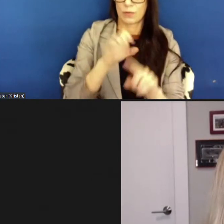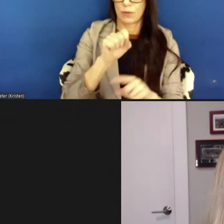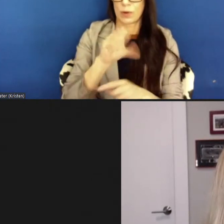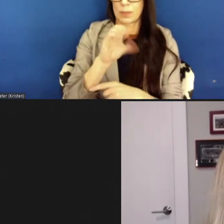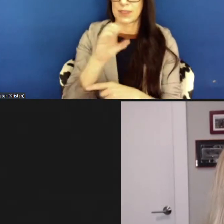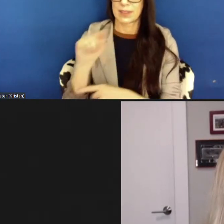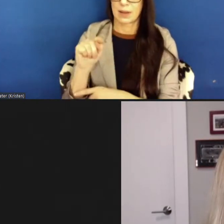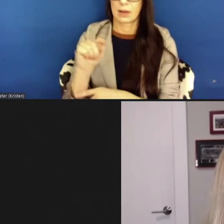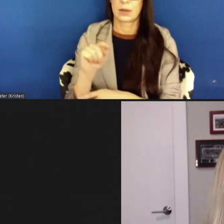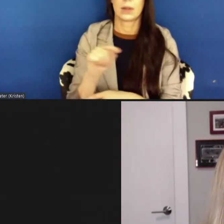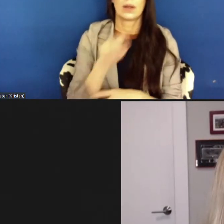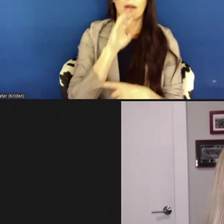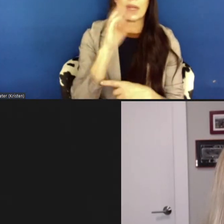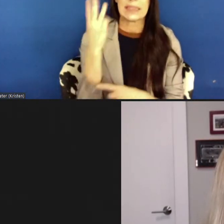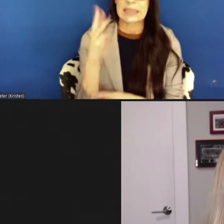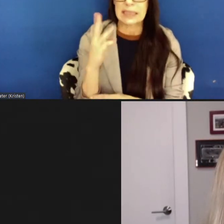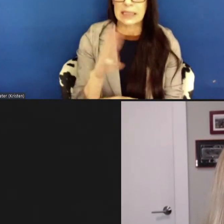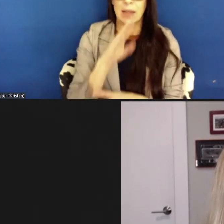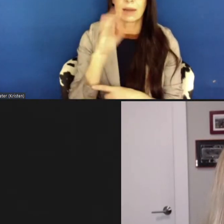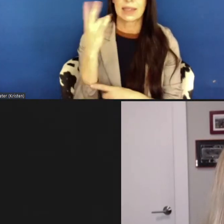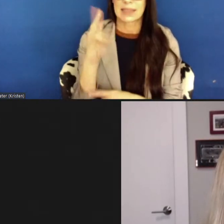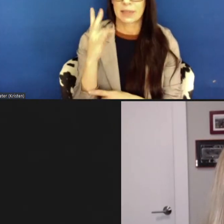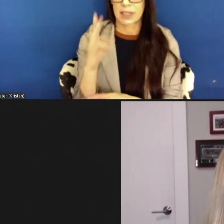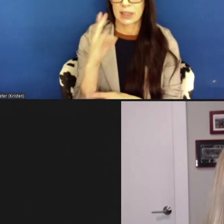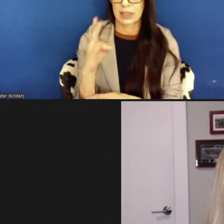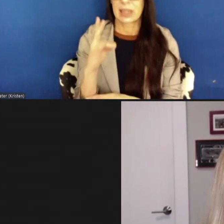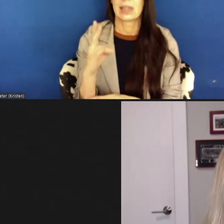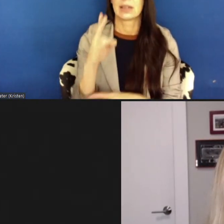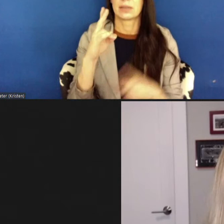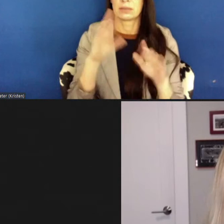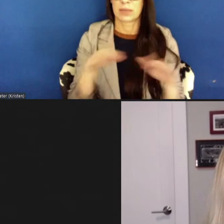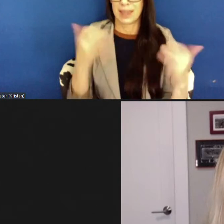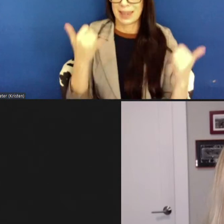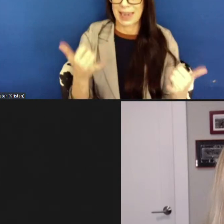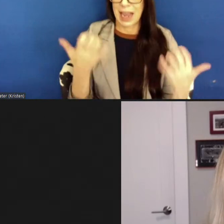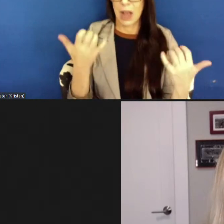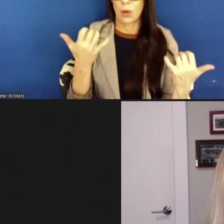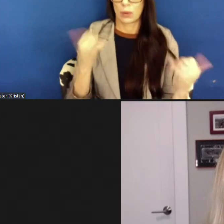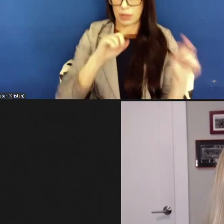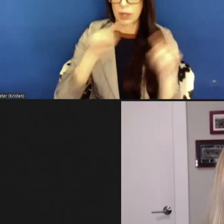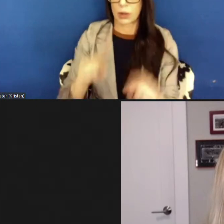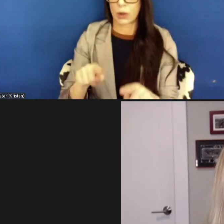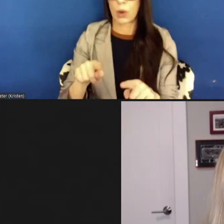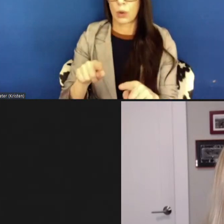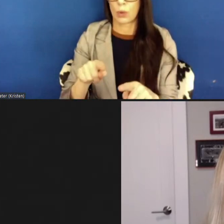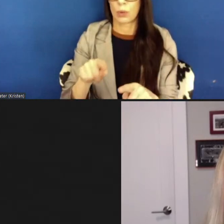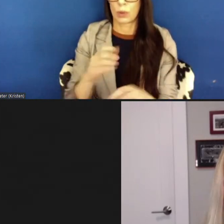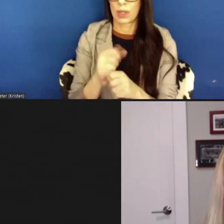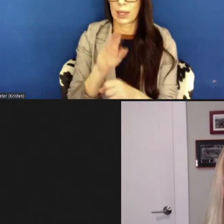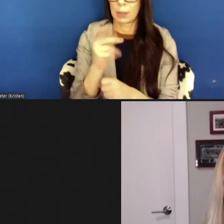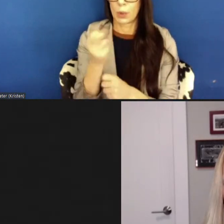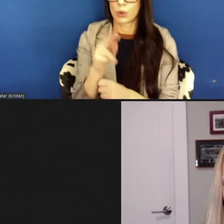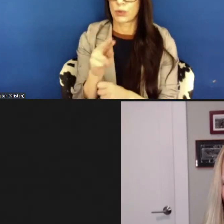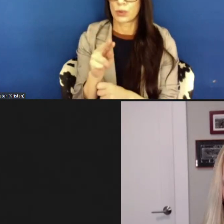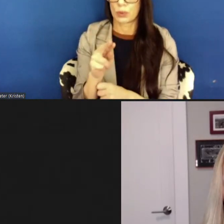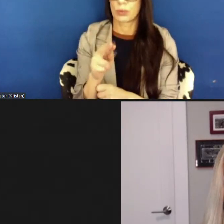16 and 17-year-olds they're good to now go to the clinics and get their boosters. No other action is needed by the state or anything like